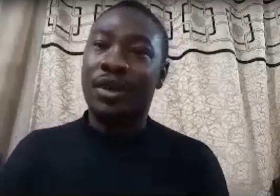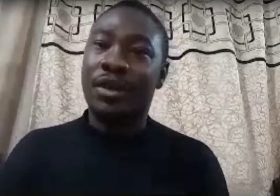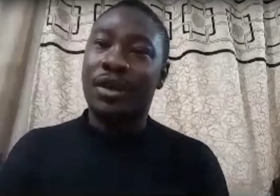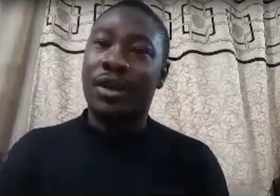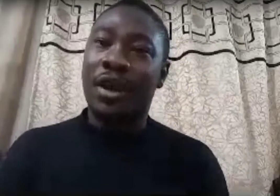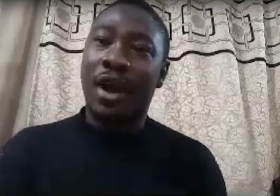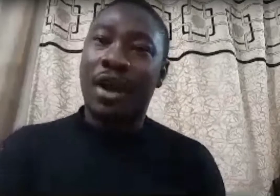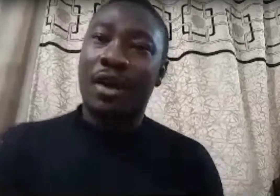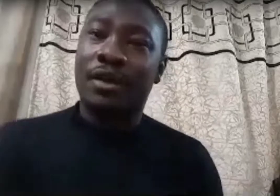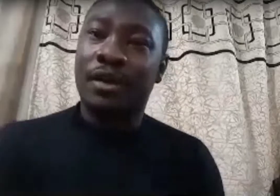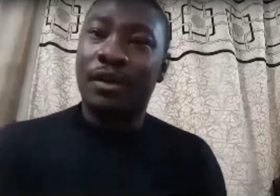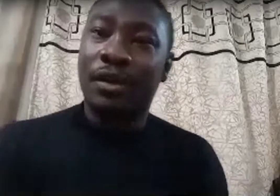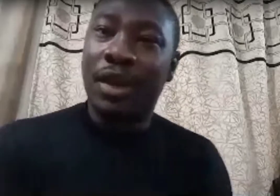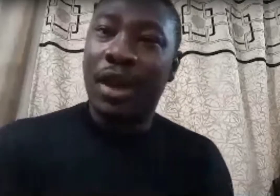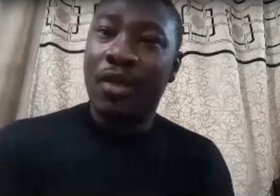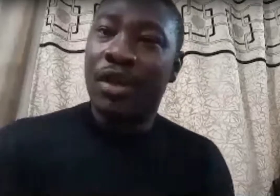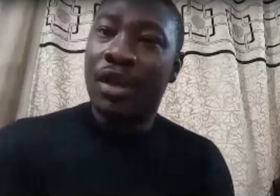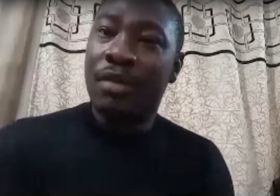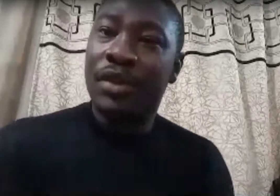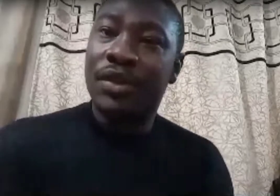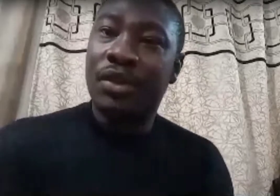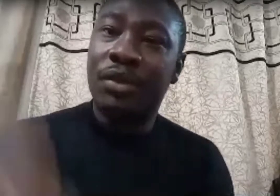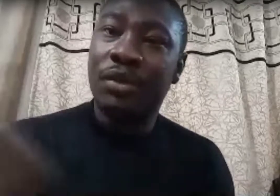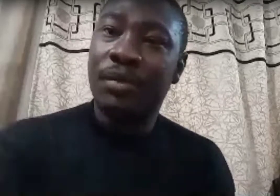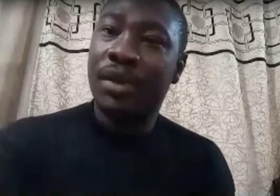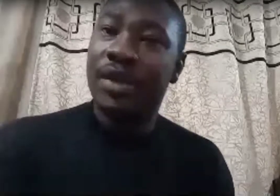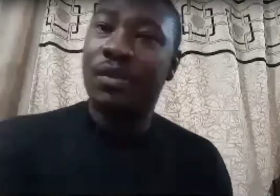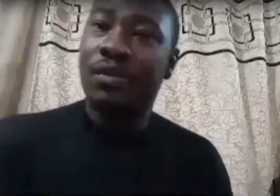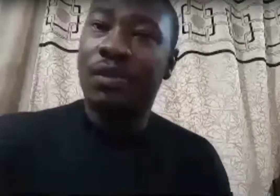Now Kemi is coming up. Let's look for others who want to sign.